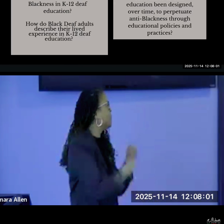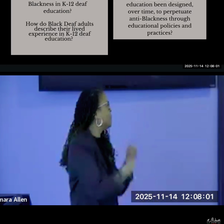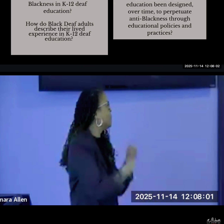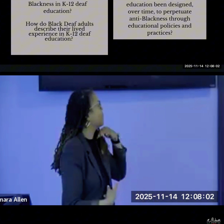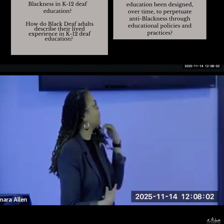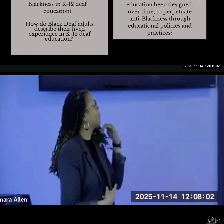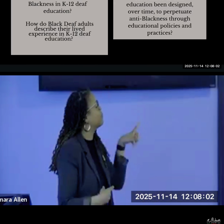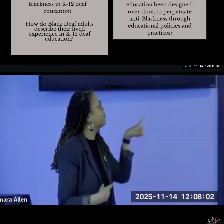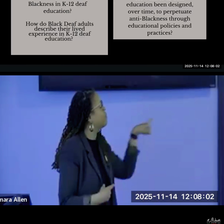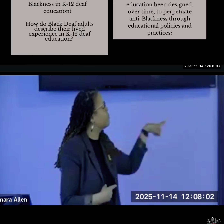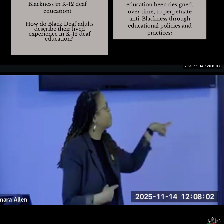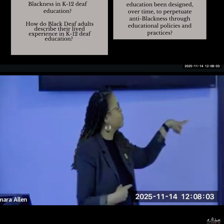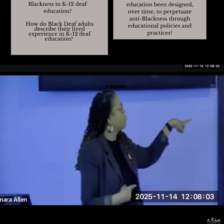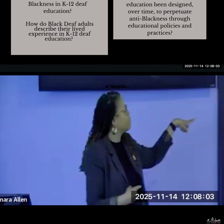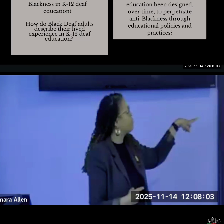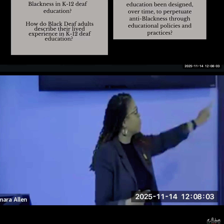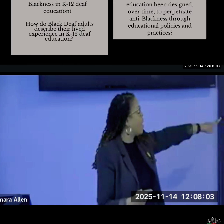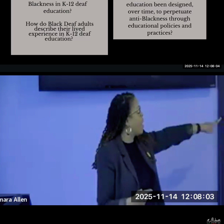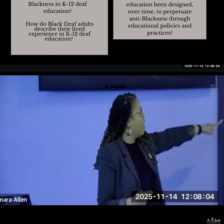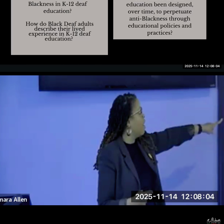research question.